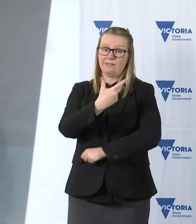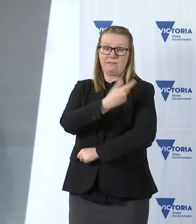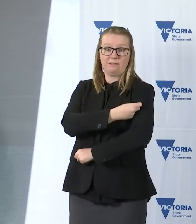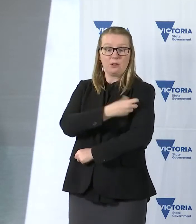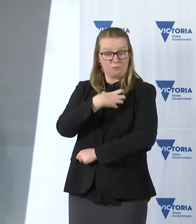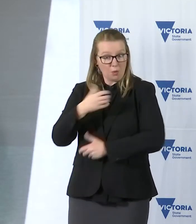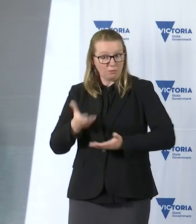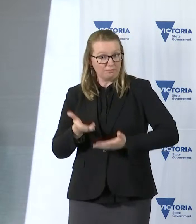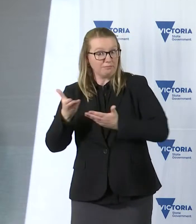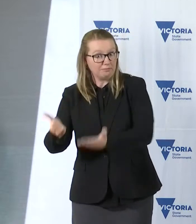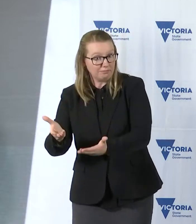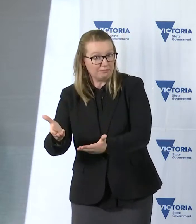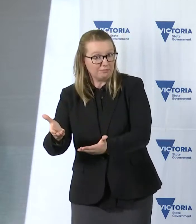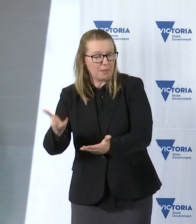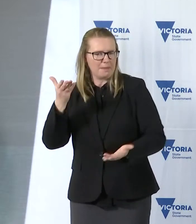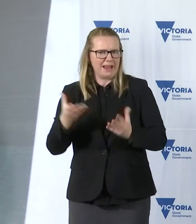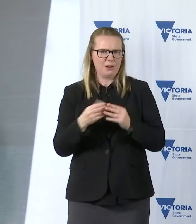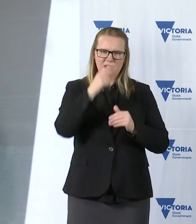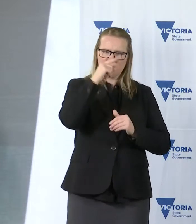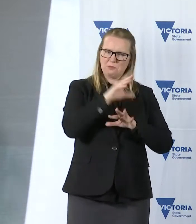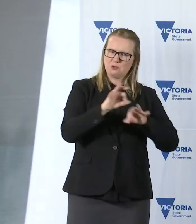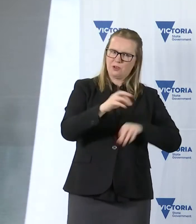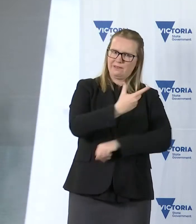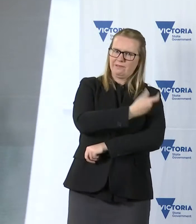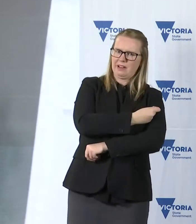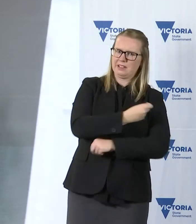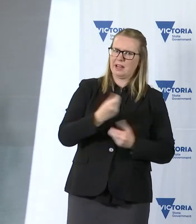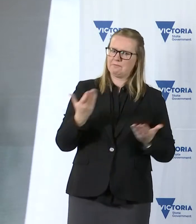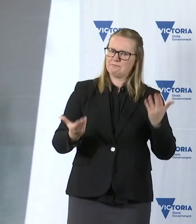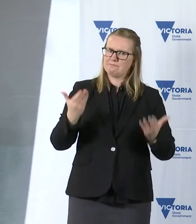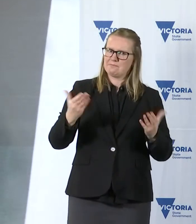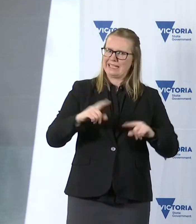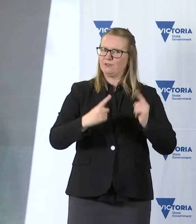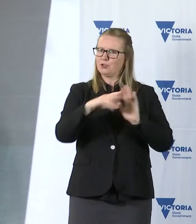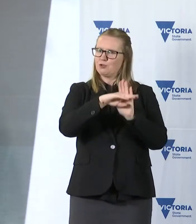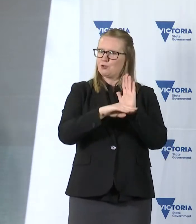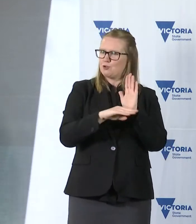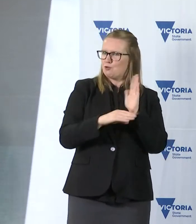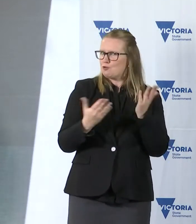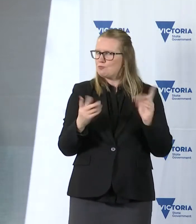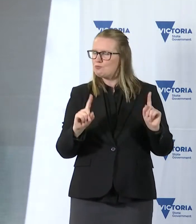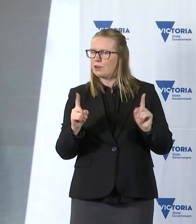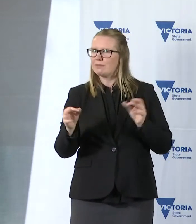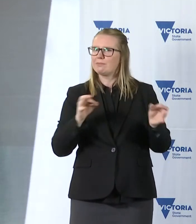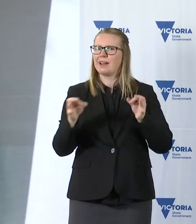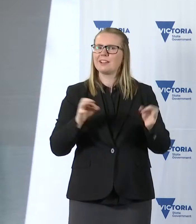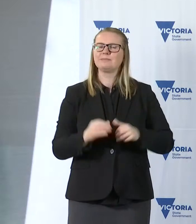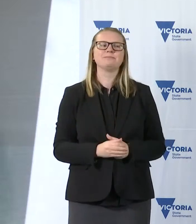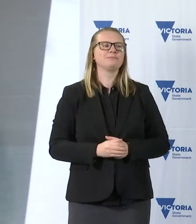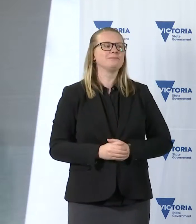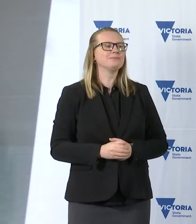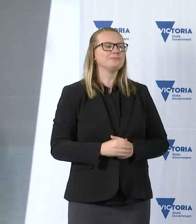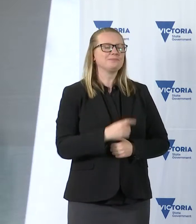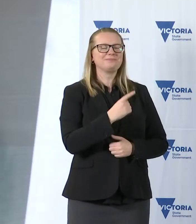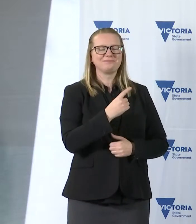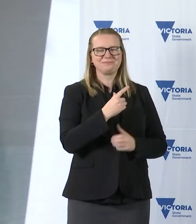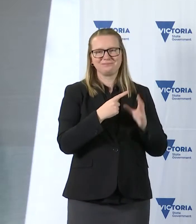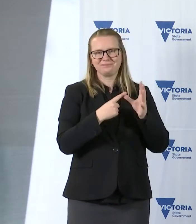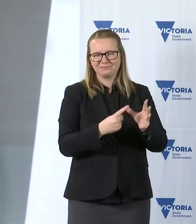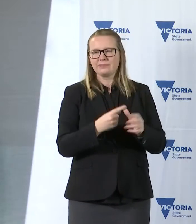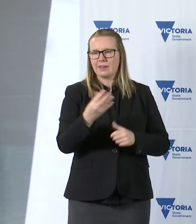it's now or in the kind of short term before we get that widespread vaccination? Look, I guess I've been asked this question many times. I